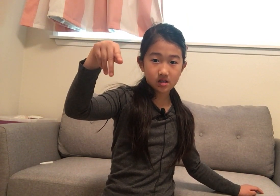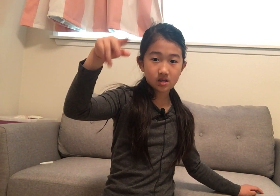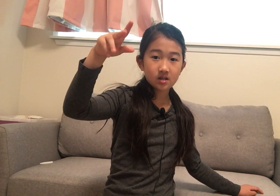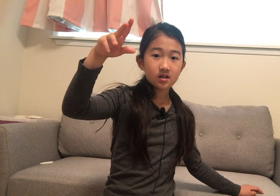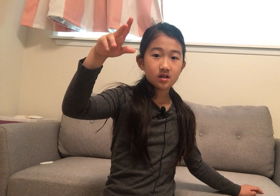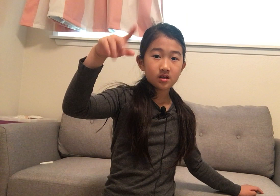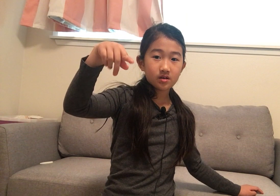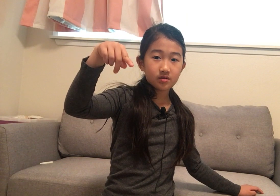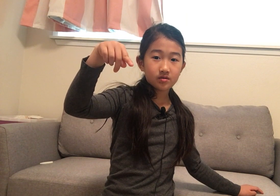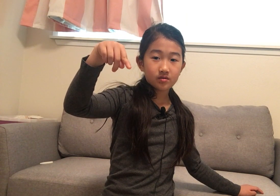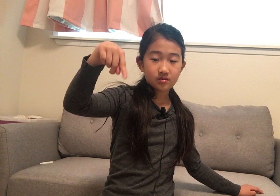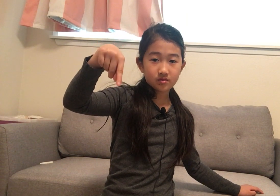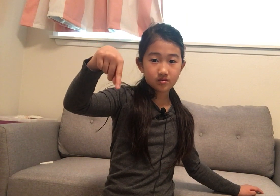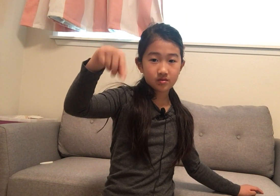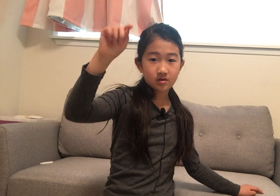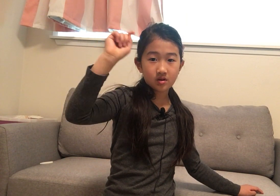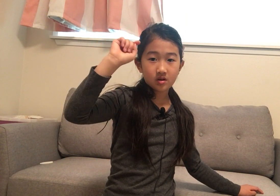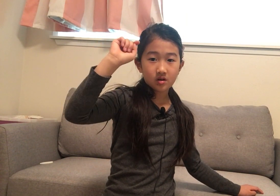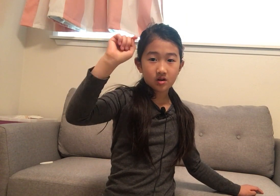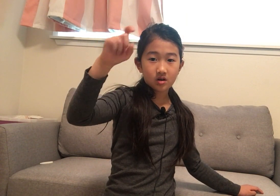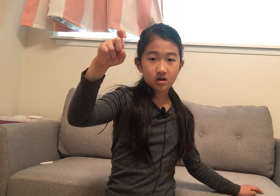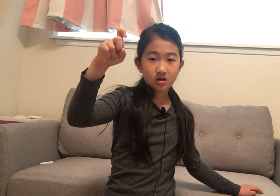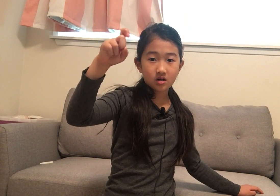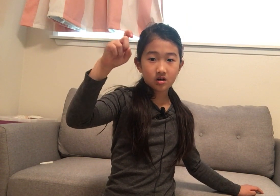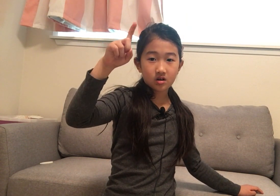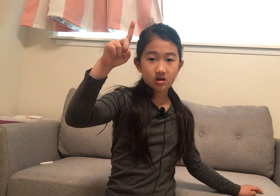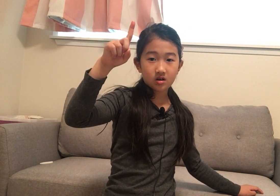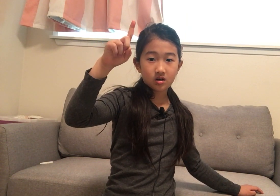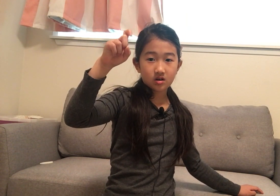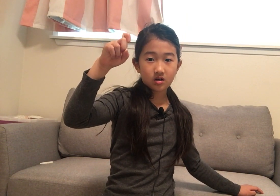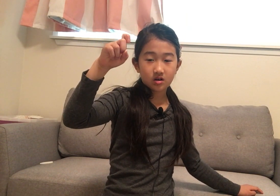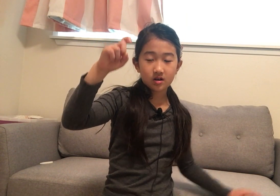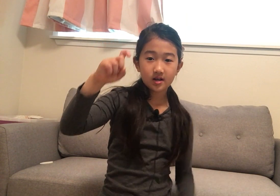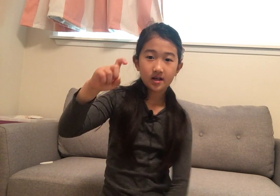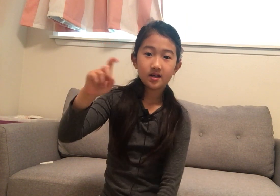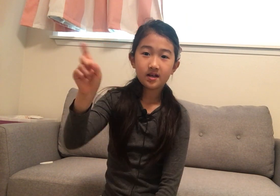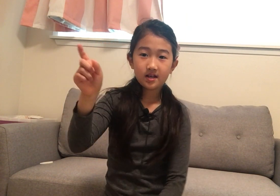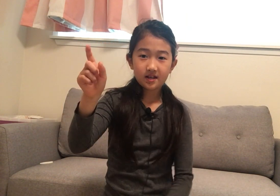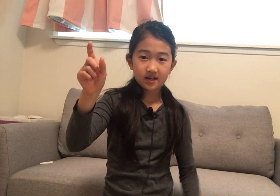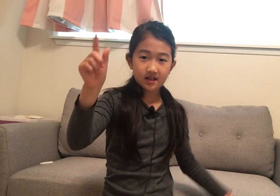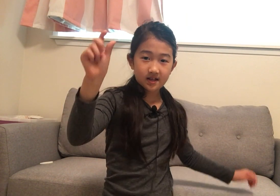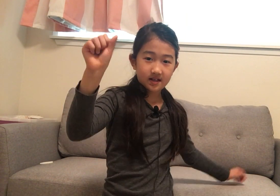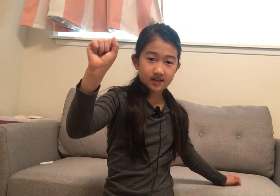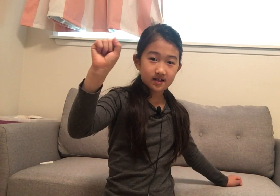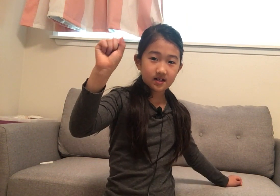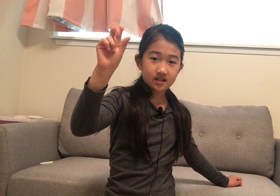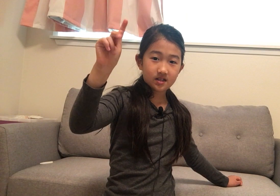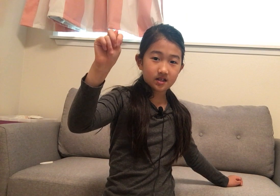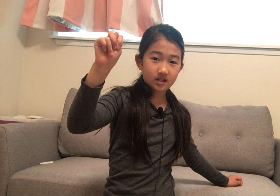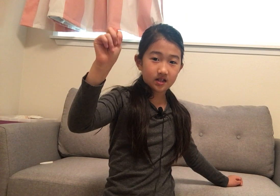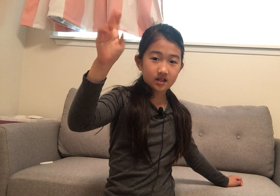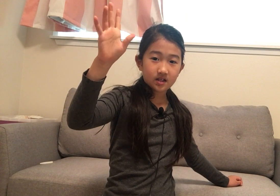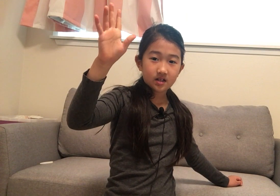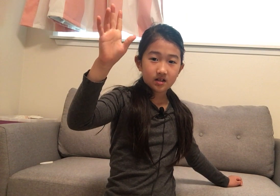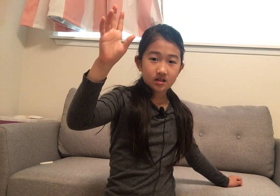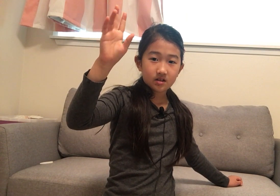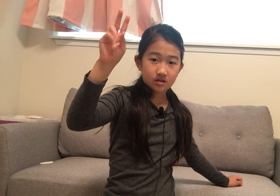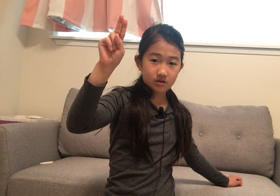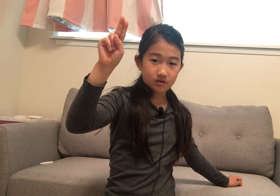q r s t u